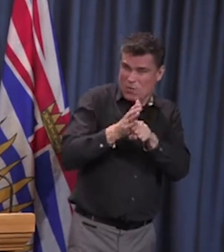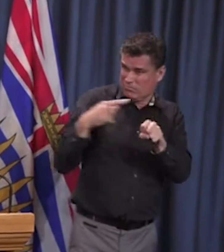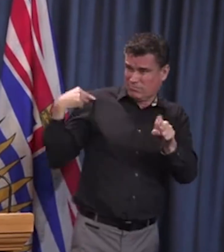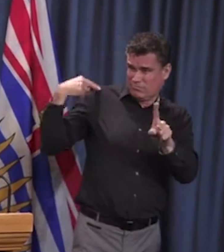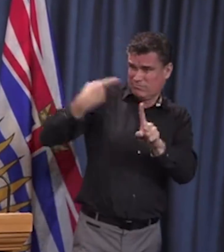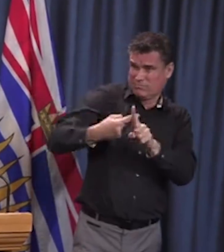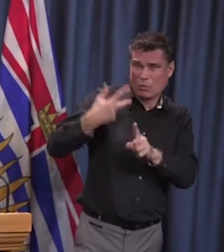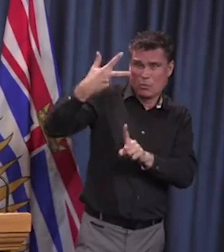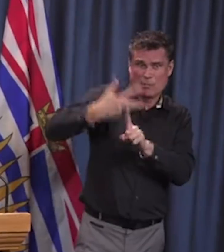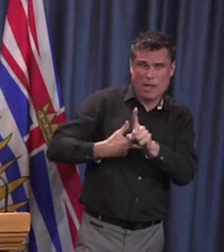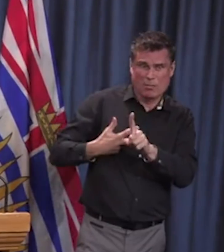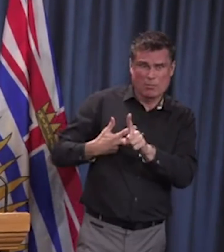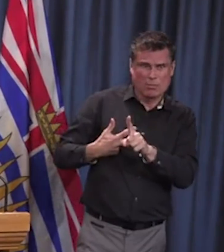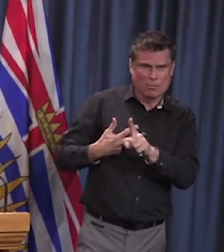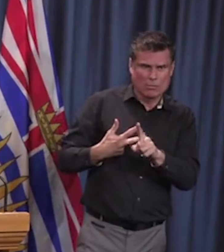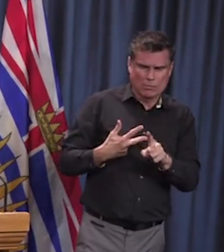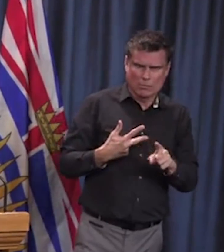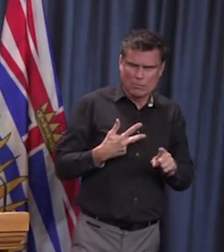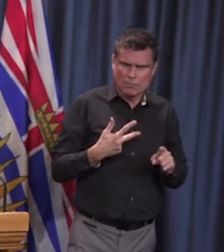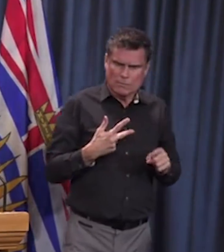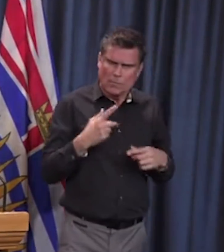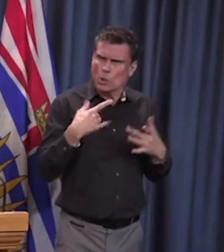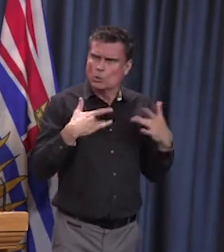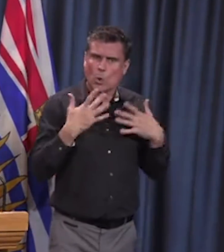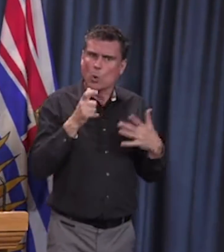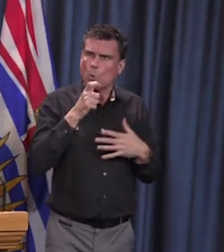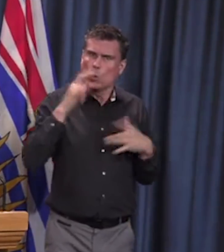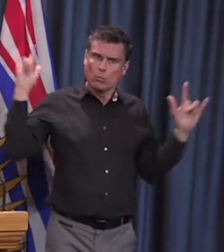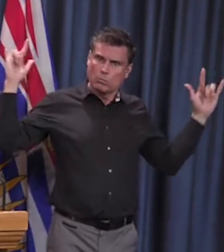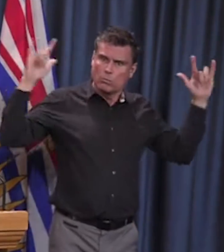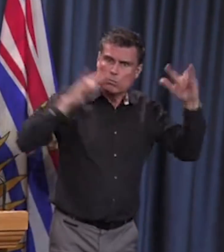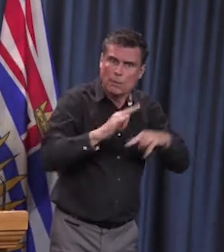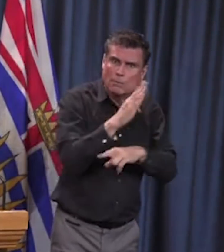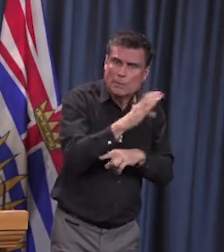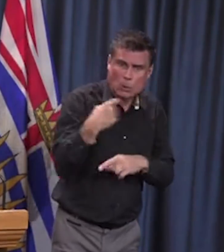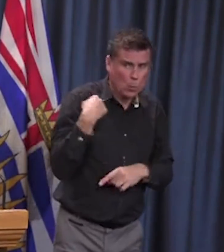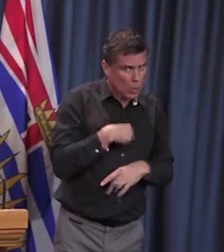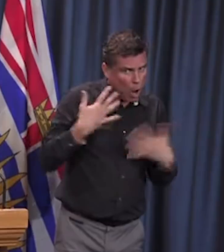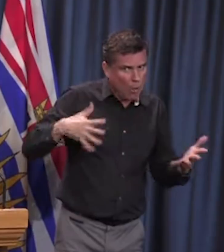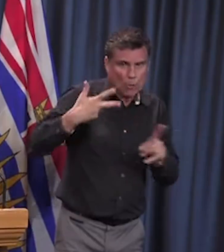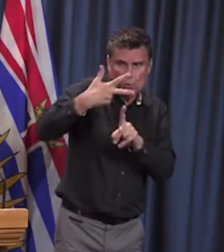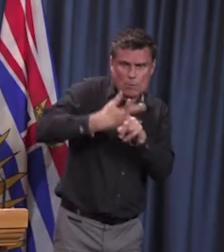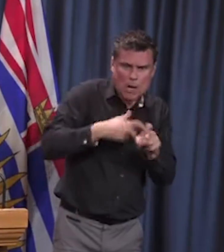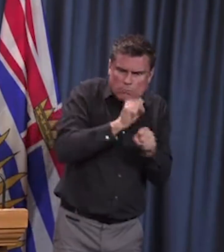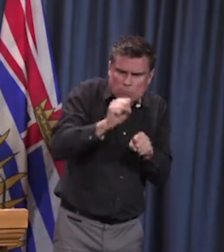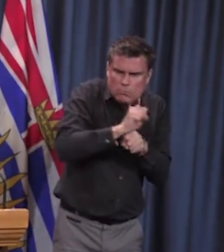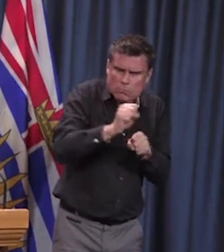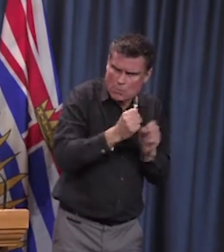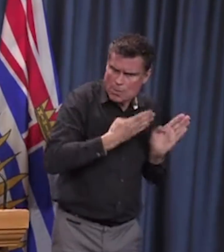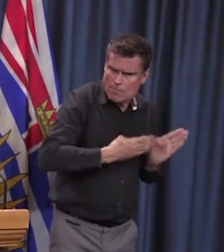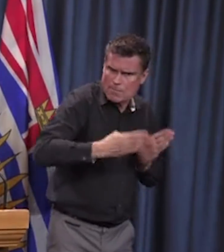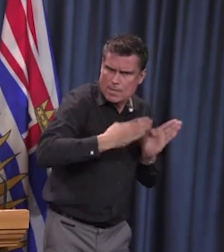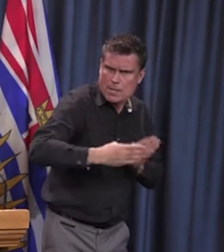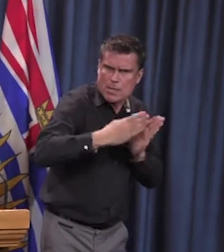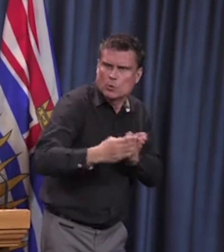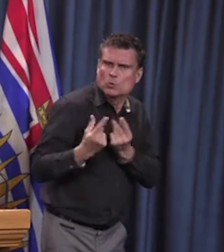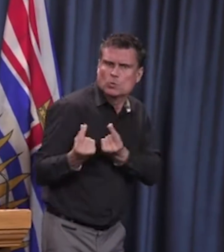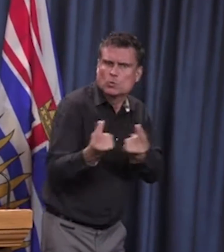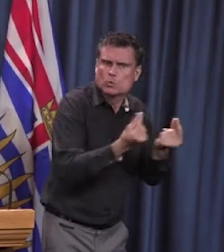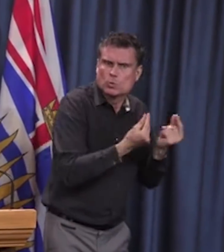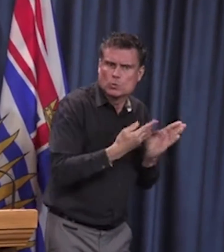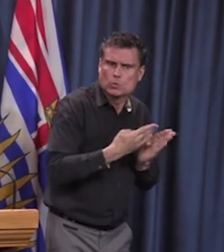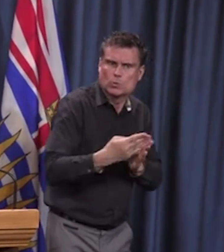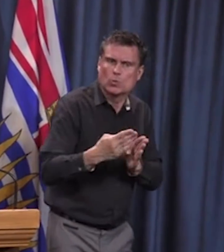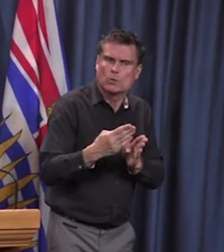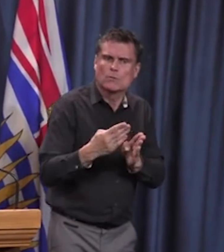British Columbia. So we've been doing work for some months now to prepare. I think Minister Dix talked today about the capacity within the acute